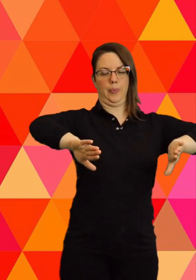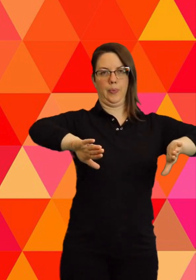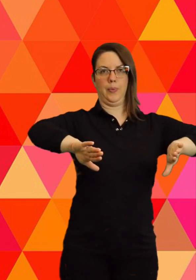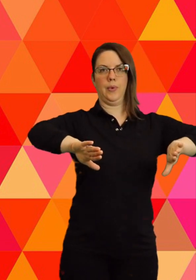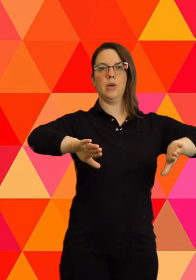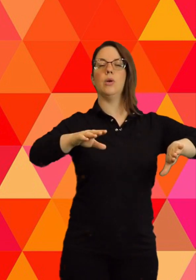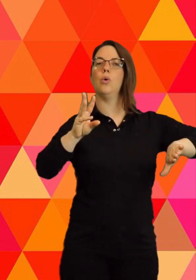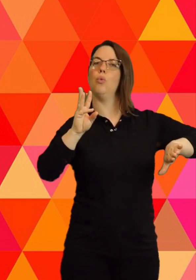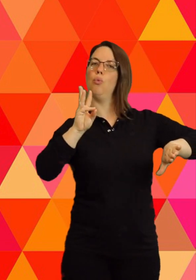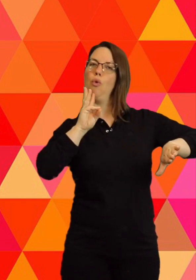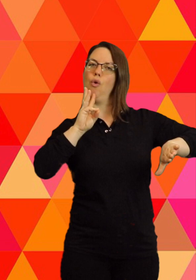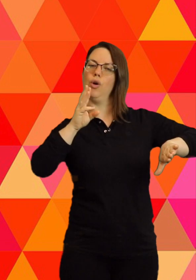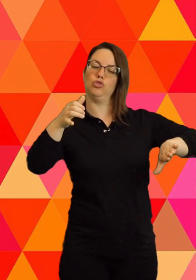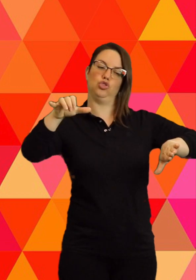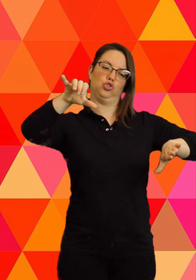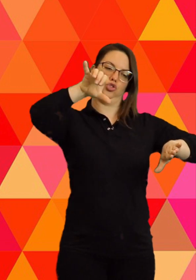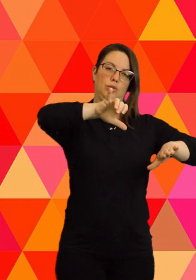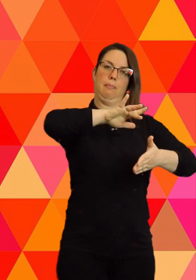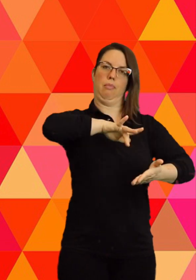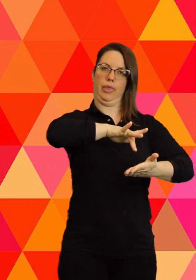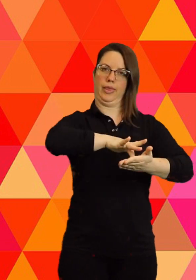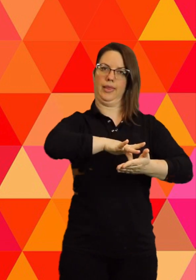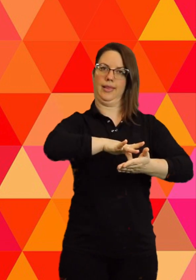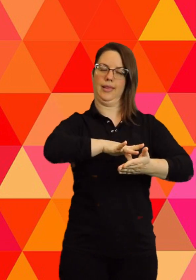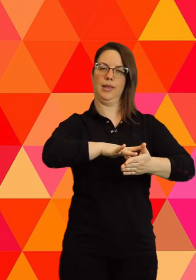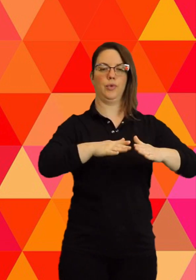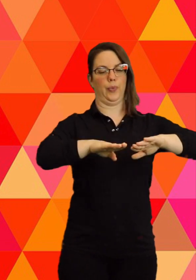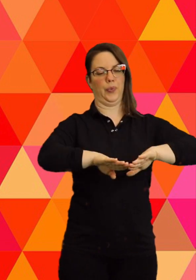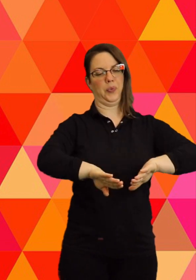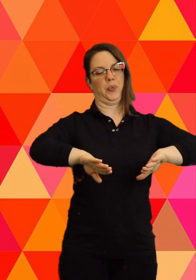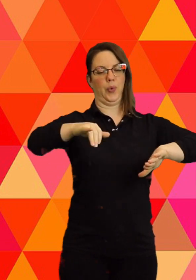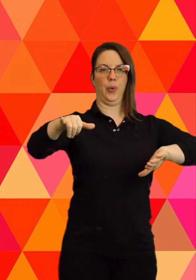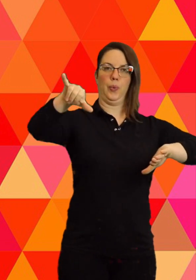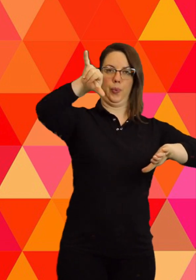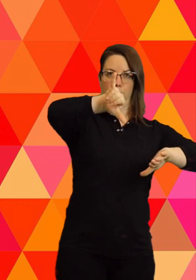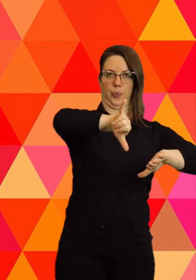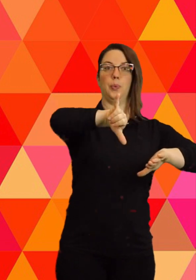I'm going to pour my water into once I get to that step.